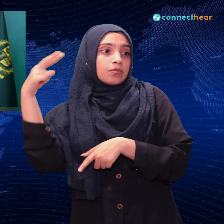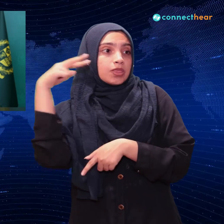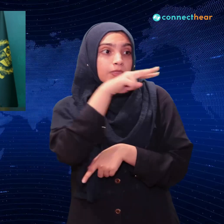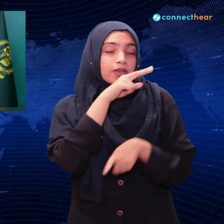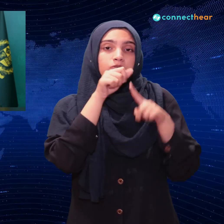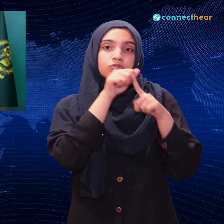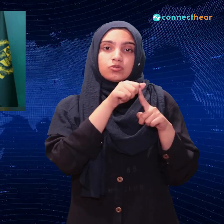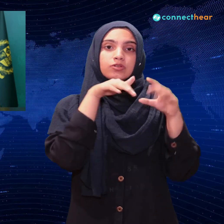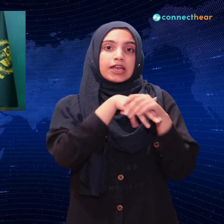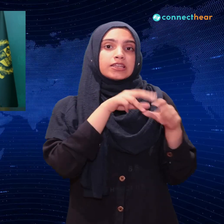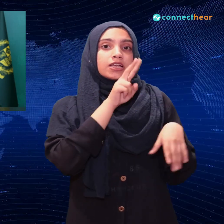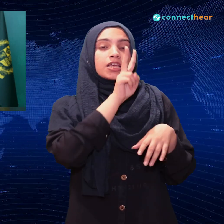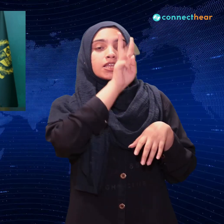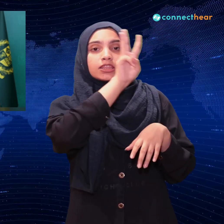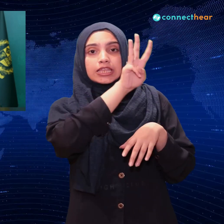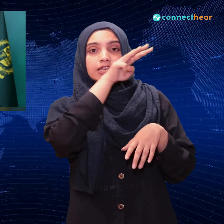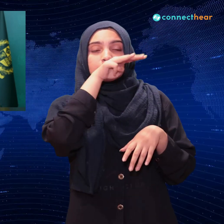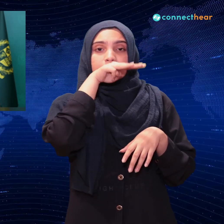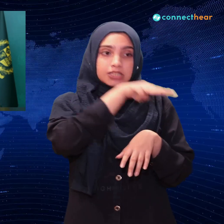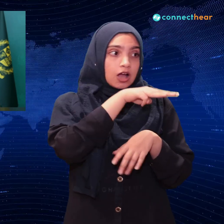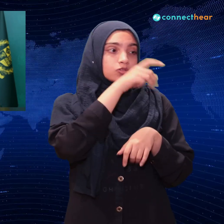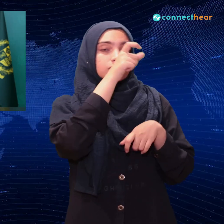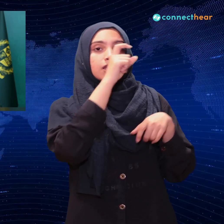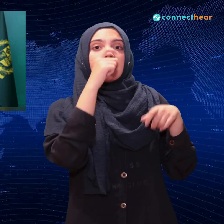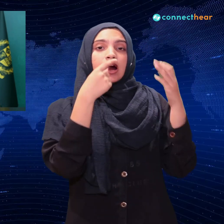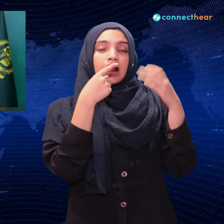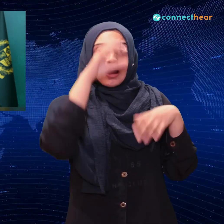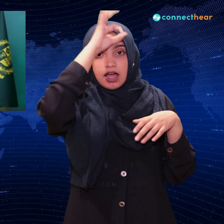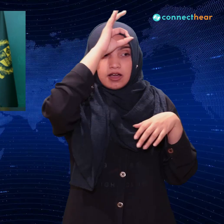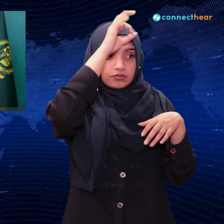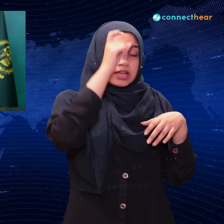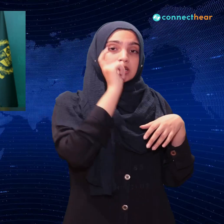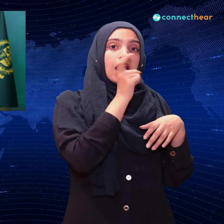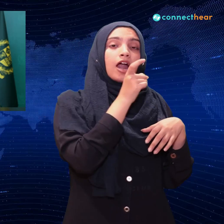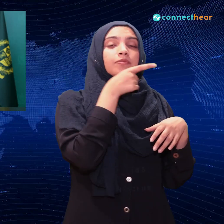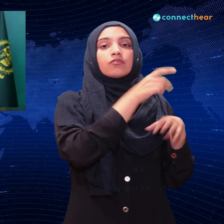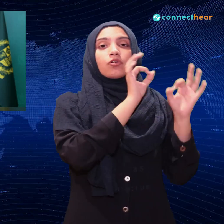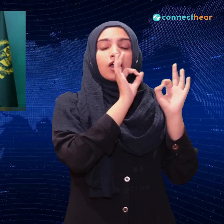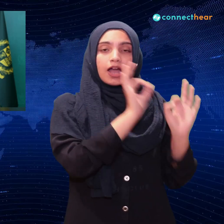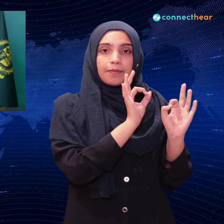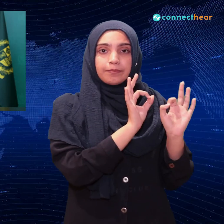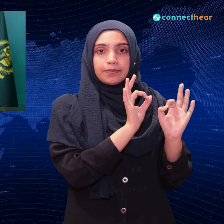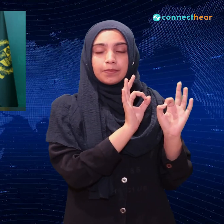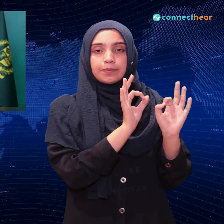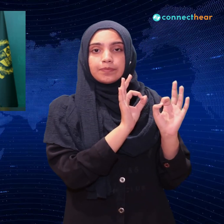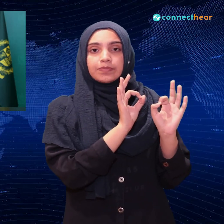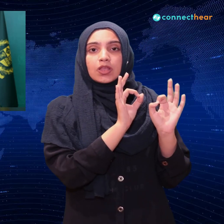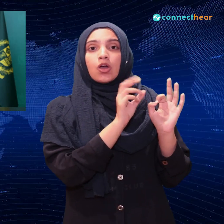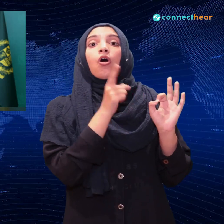300,000 well-equipped Afghan army, and remember, Afghans are one of the bravest nations on